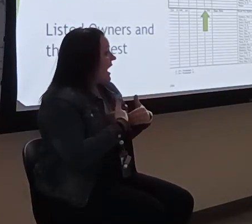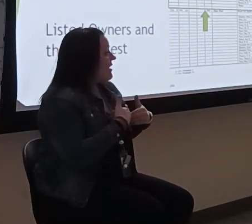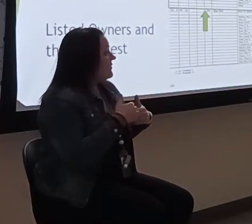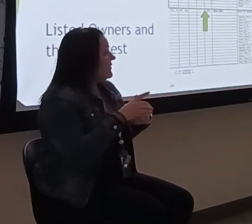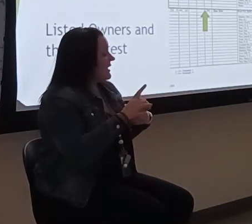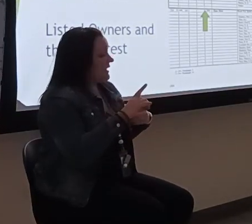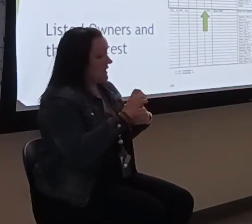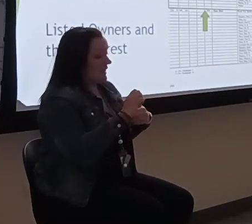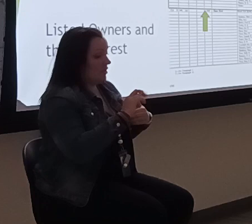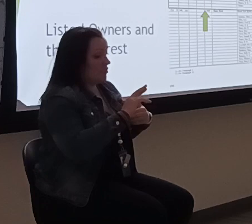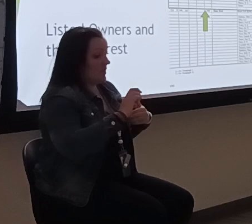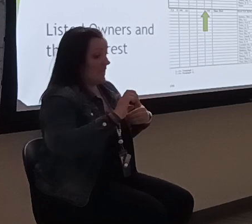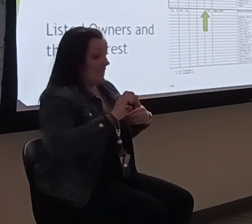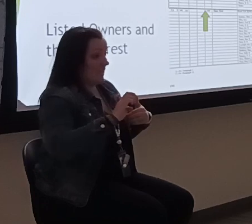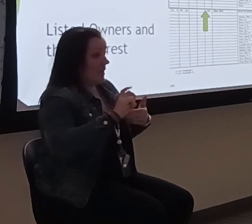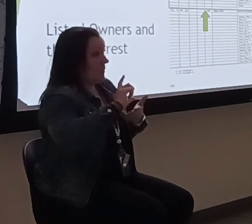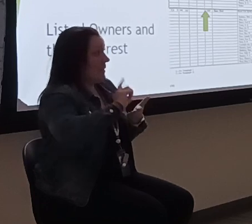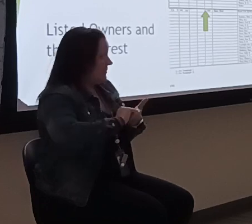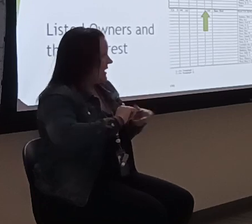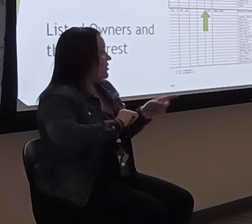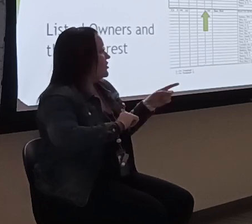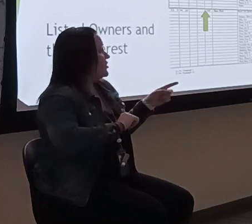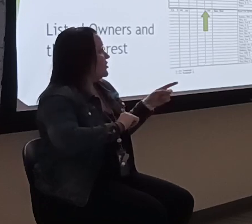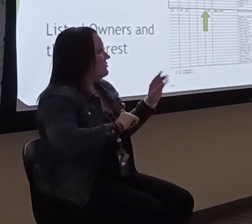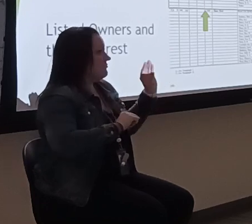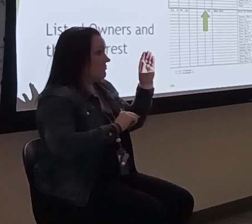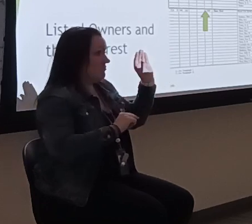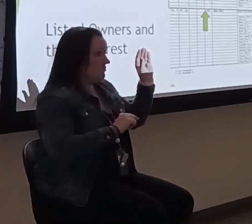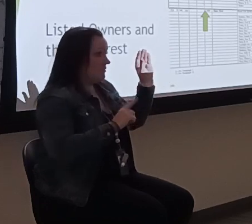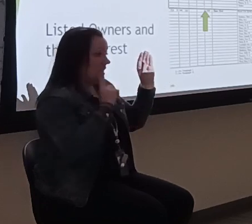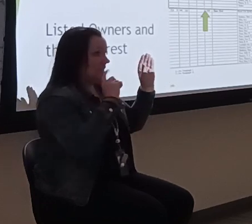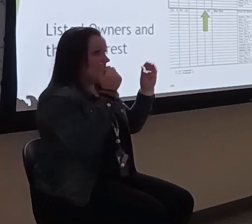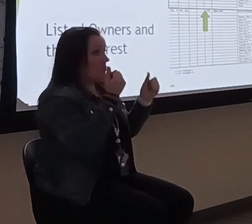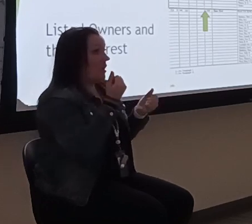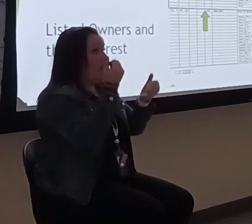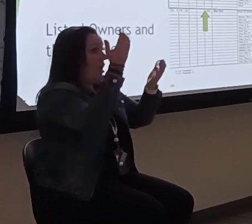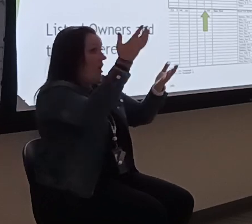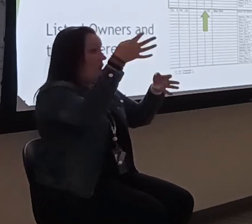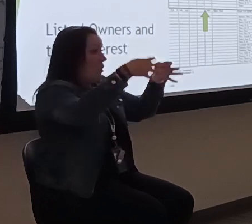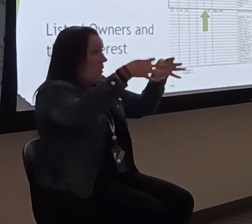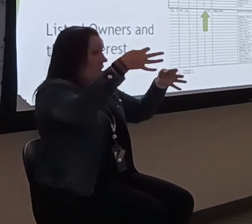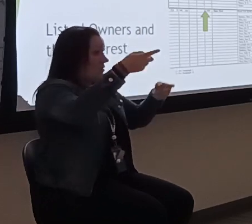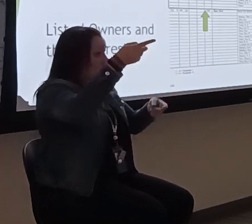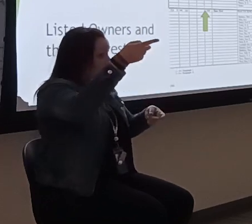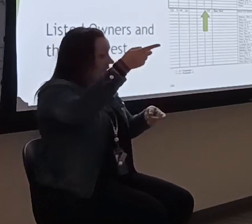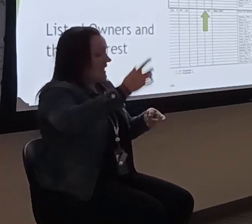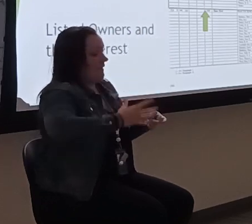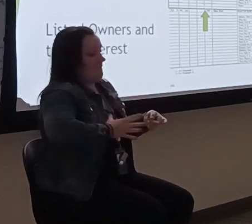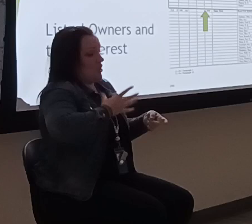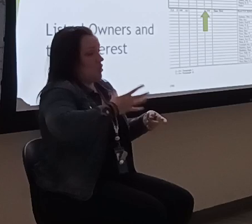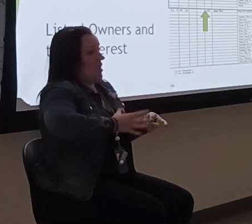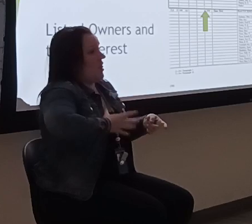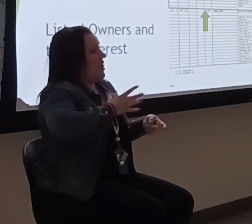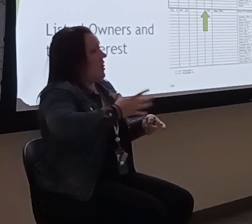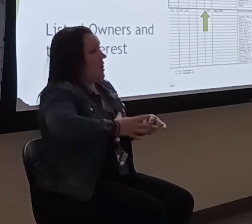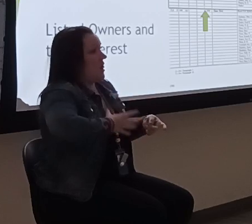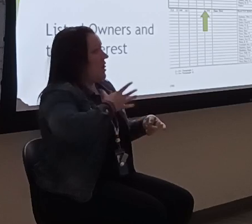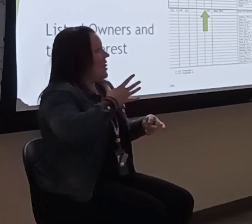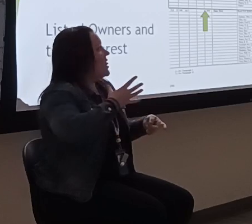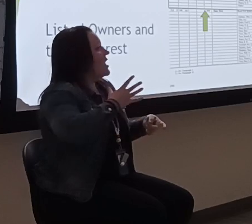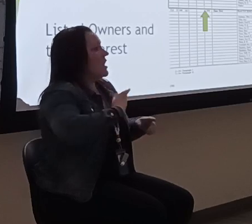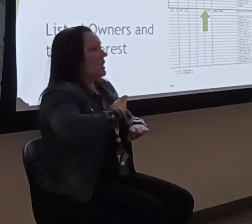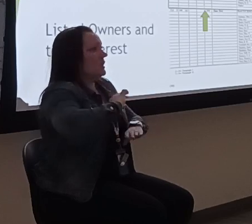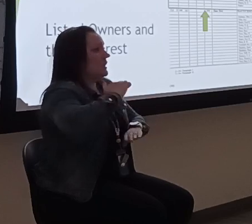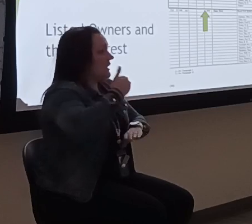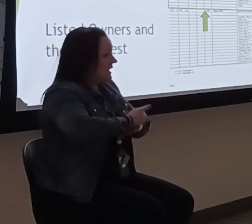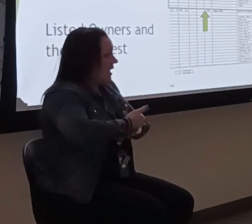was published. This is the information we presented to the courts. This is the official, this is what